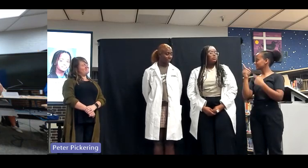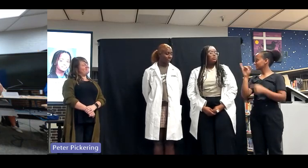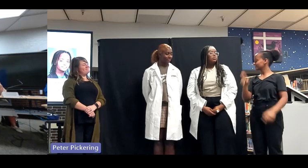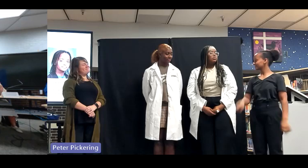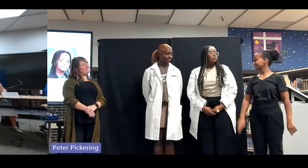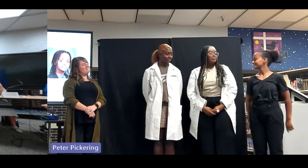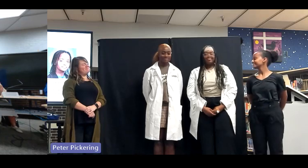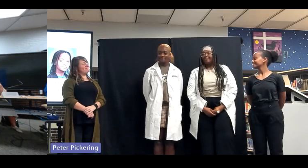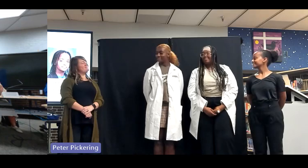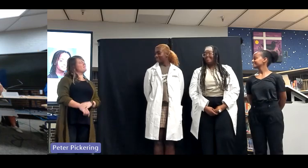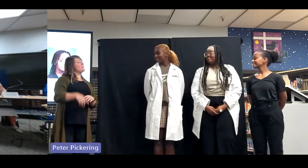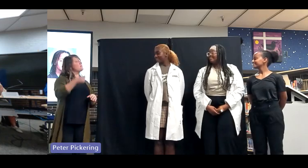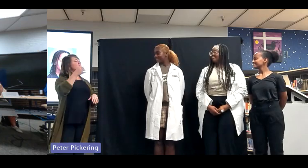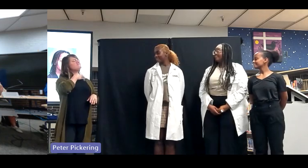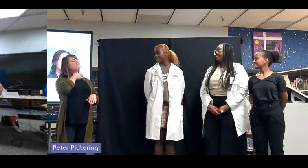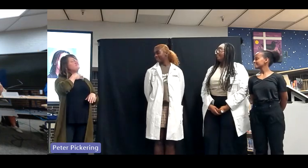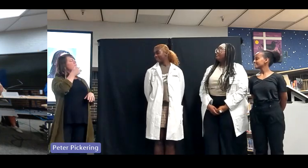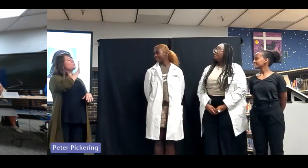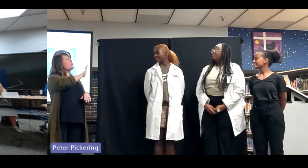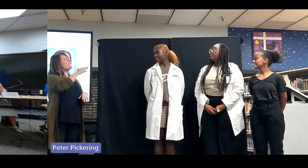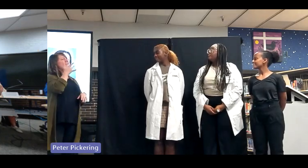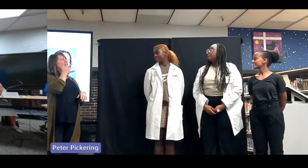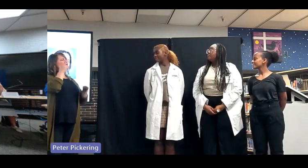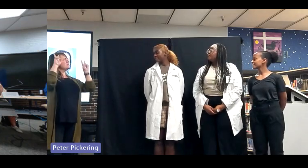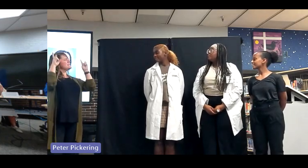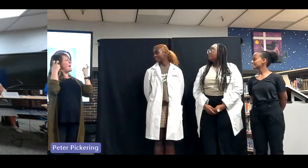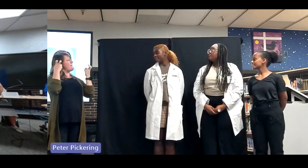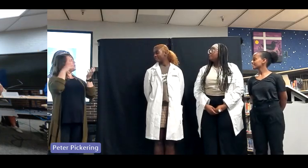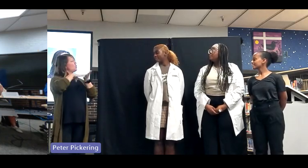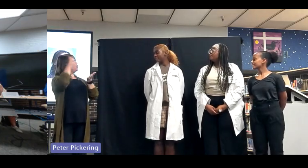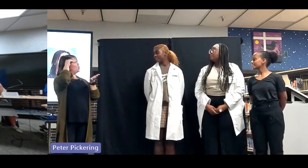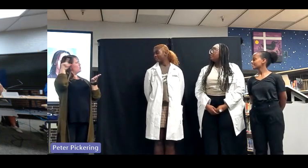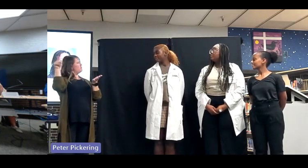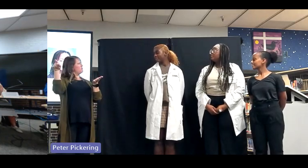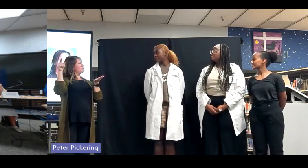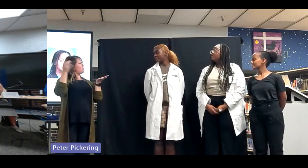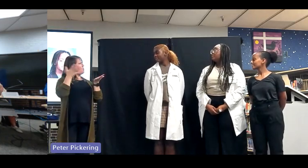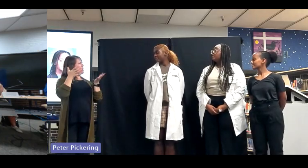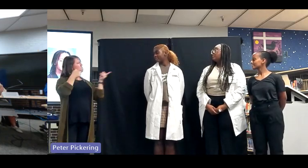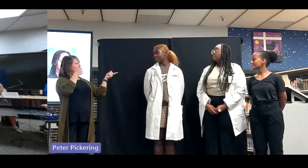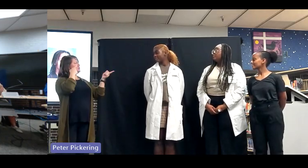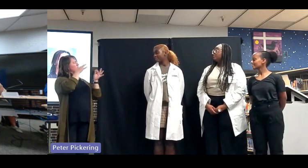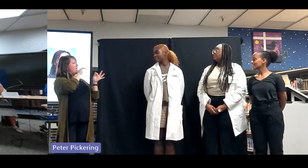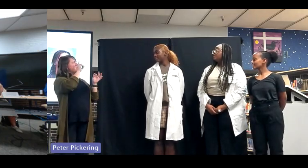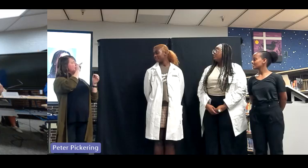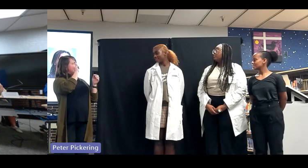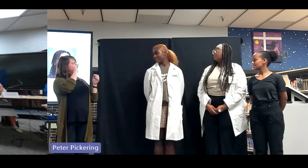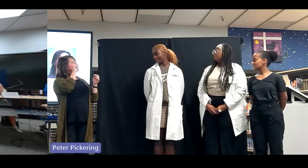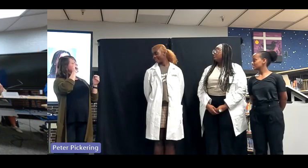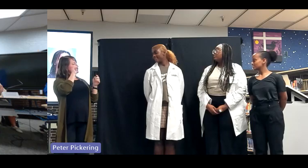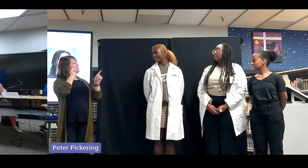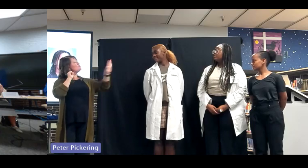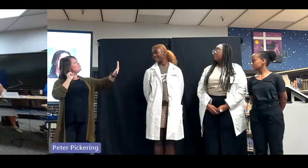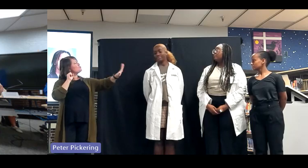more recently, it was really cool to see the new terms and learn so much. And Mimi's asking, what was your favorite topic that you learned